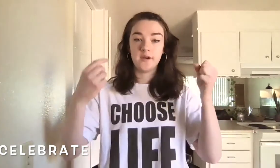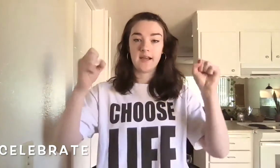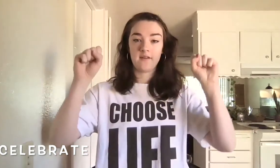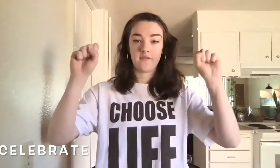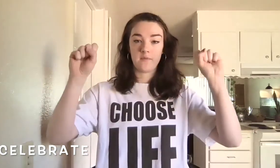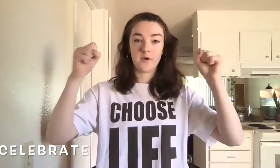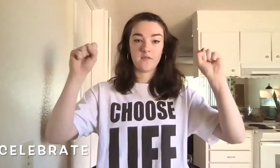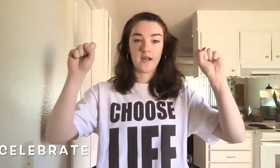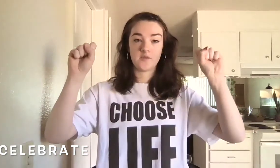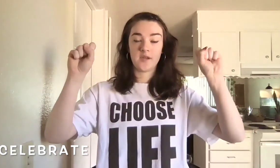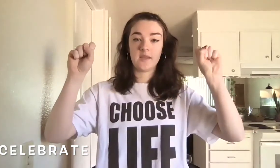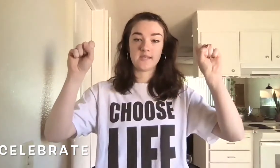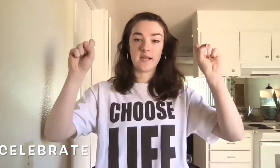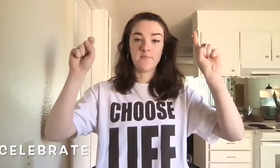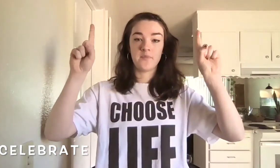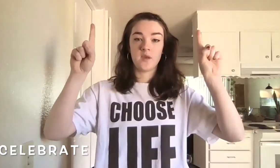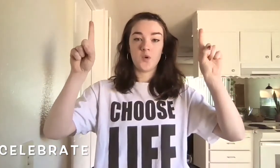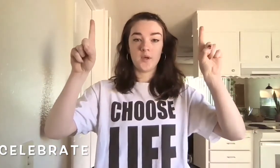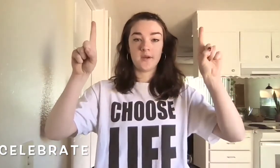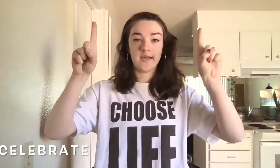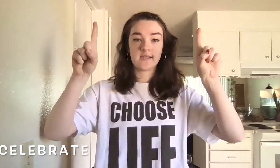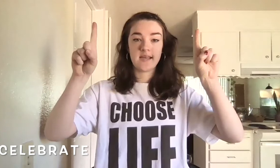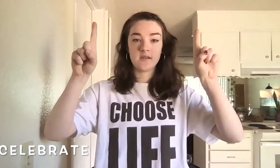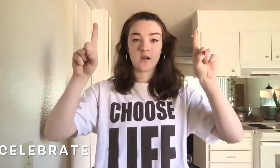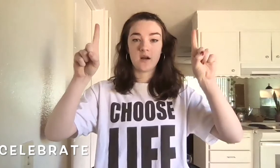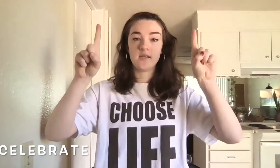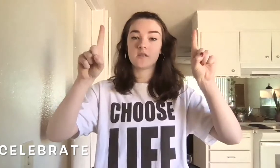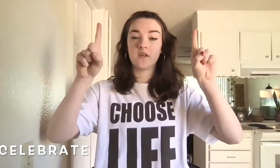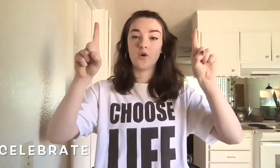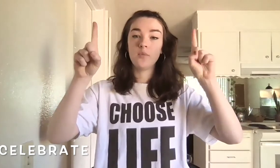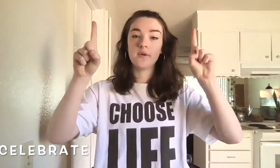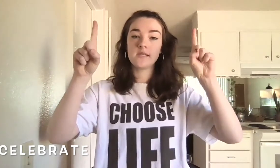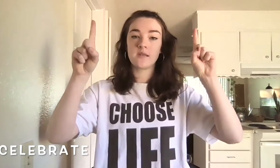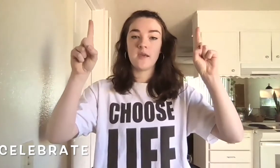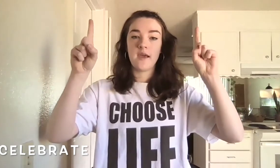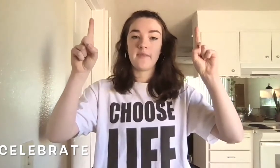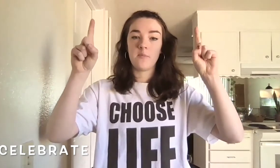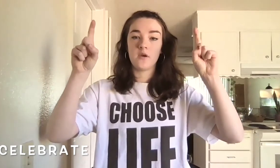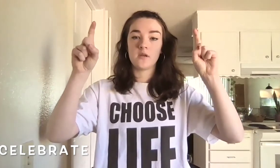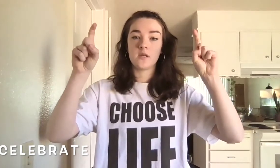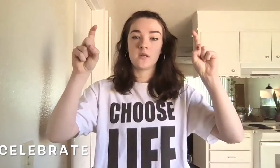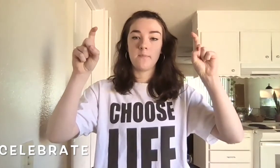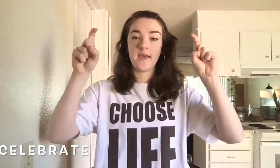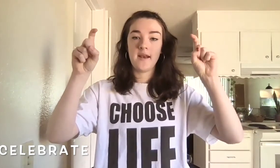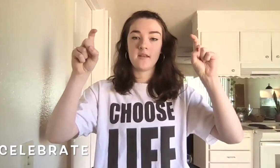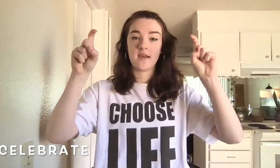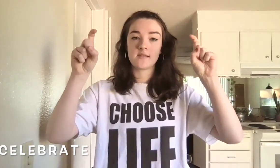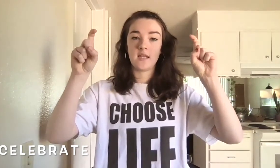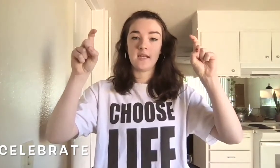have both of our hands working this sign. We are going to extend our index finger upwards, and then we're going to bend that slightly. So you